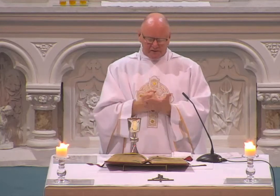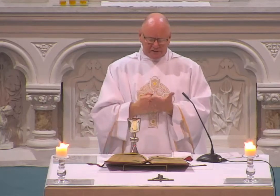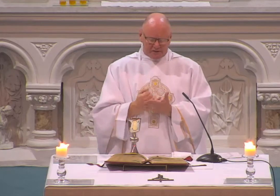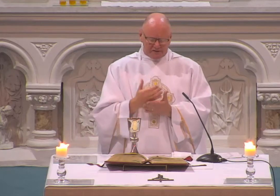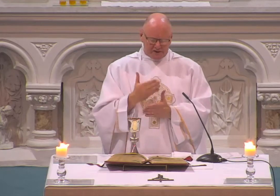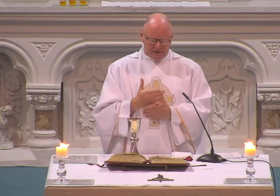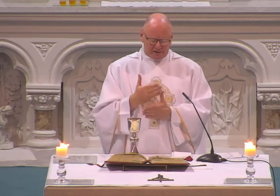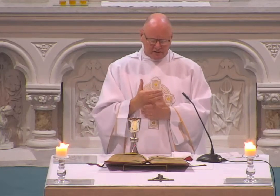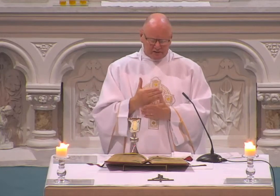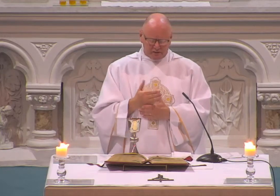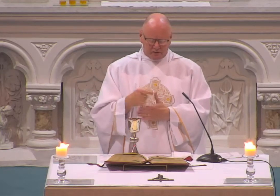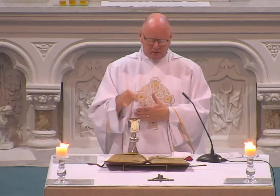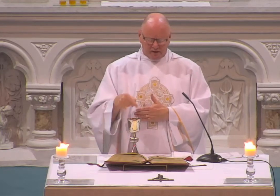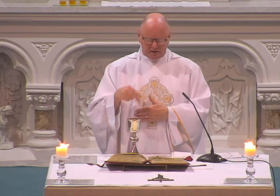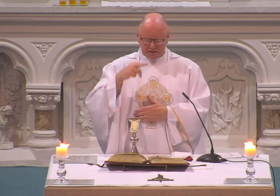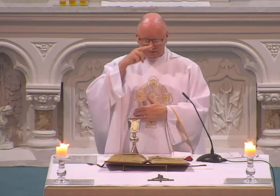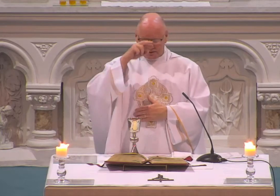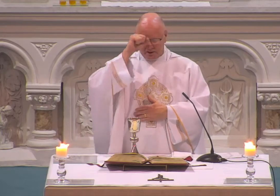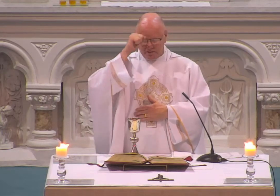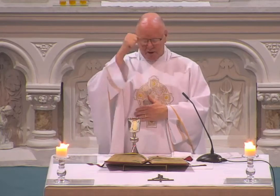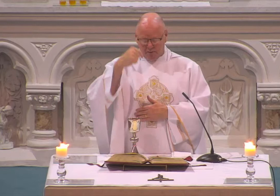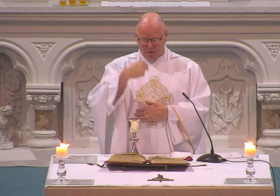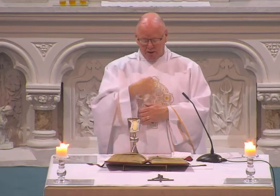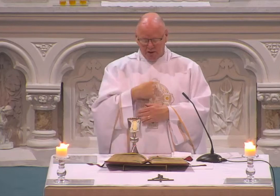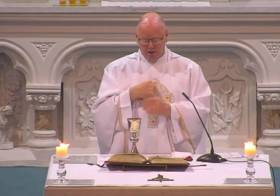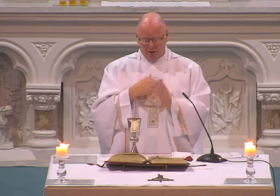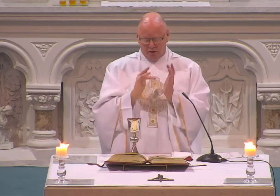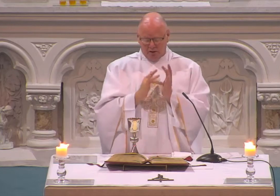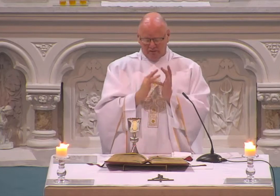of sins. Do this in memory of me.